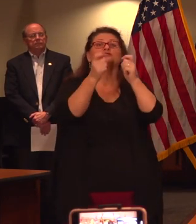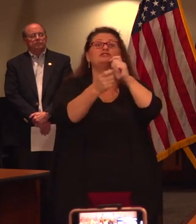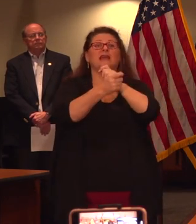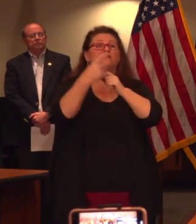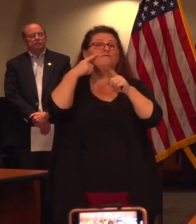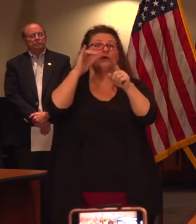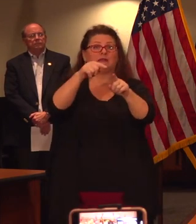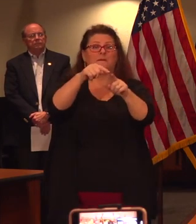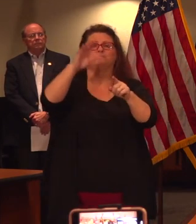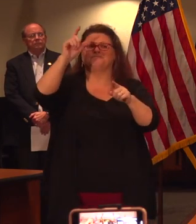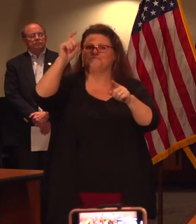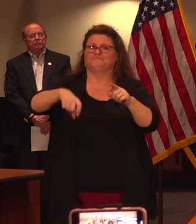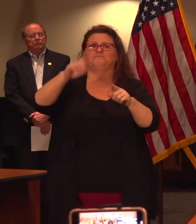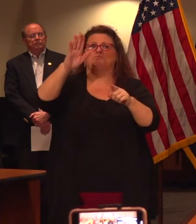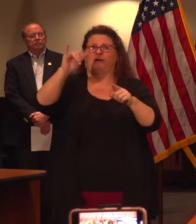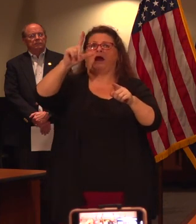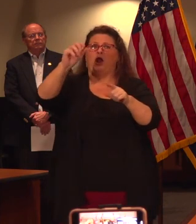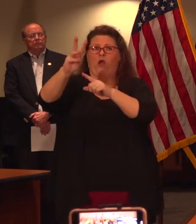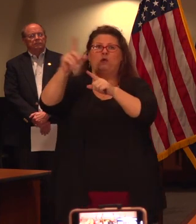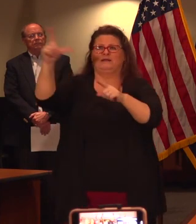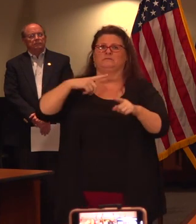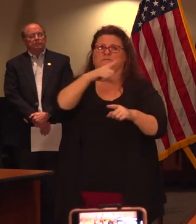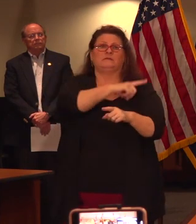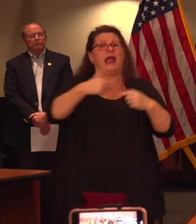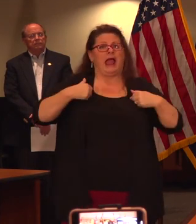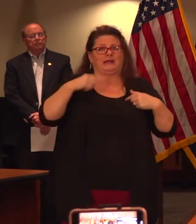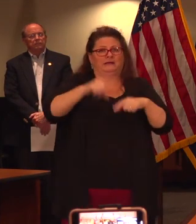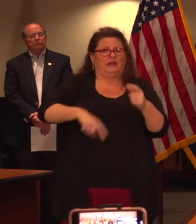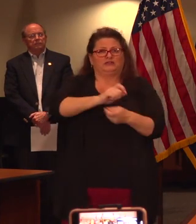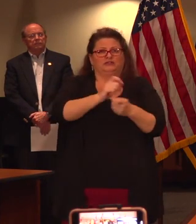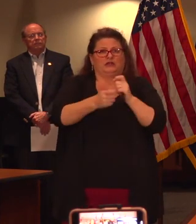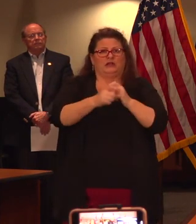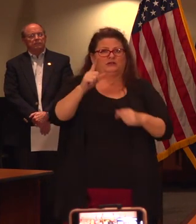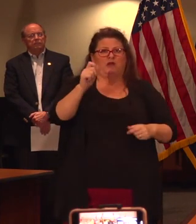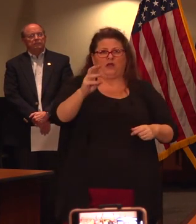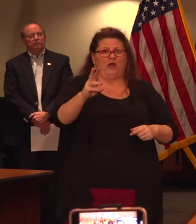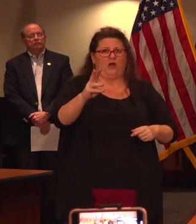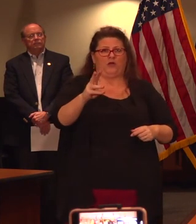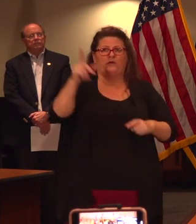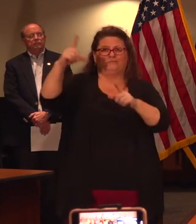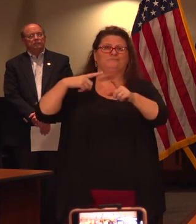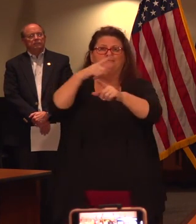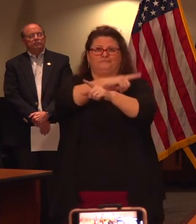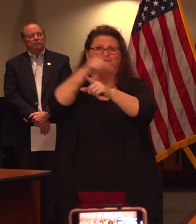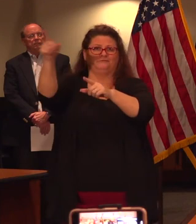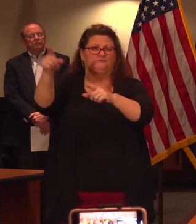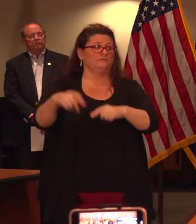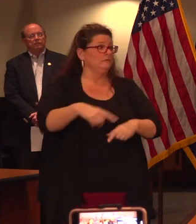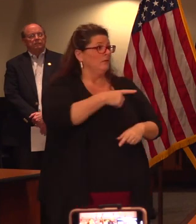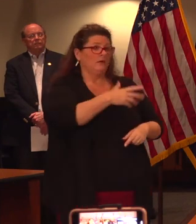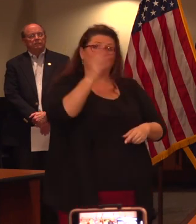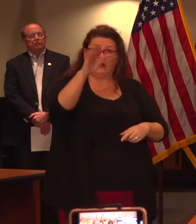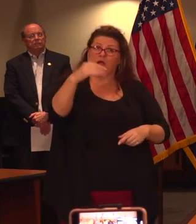law. Yeah. And under the, I can't change laws. Would you support some of those changes if the legislature?